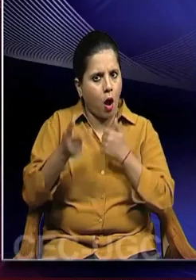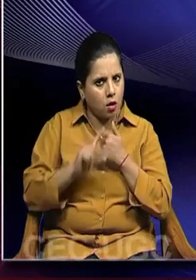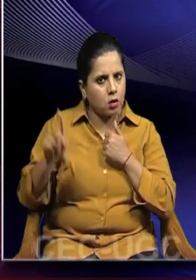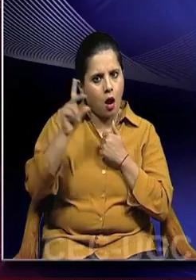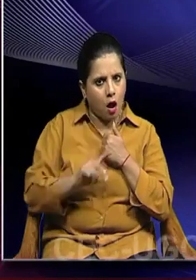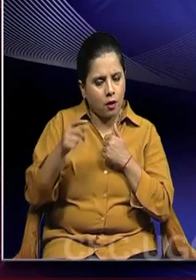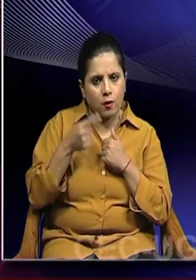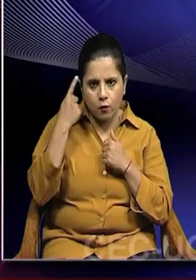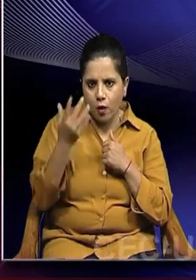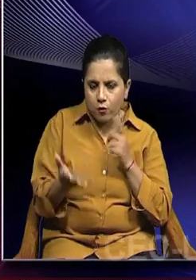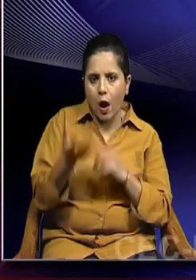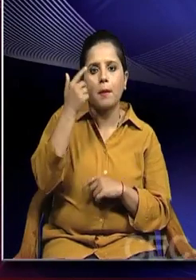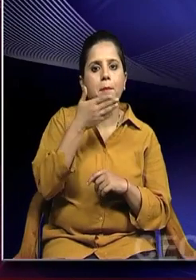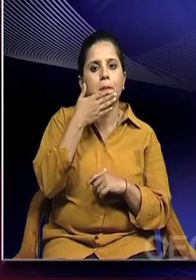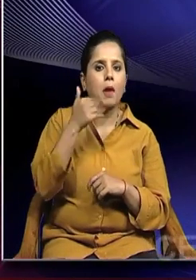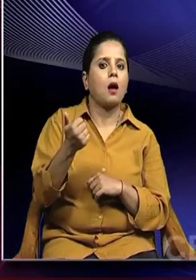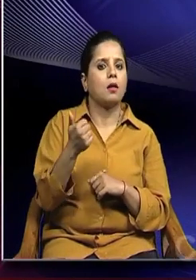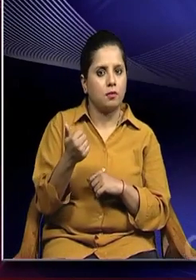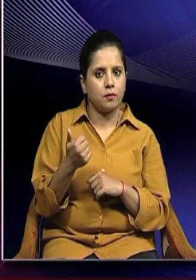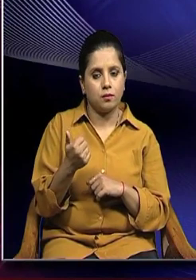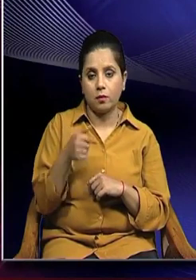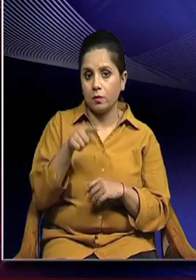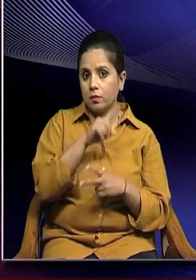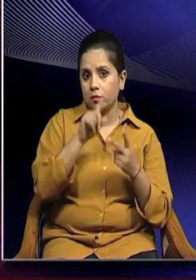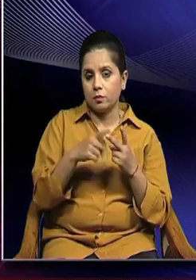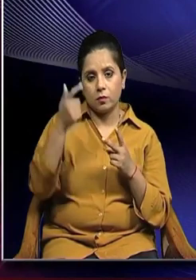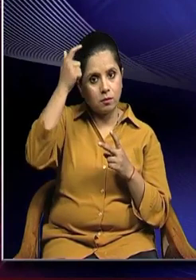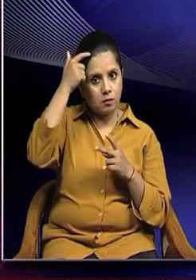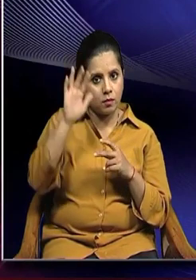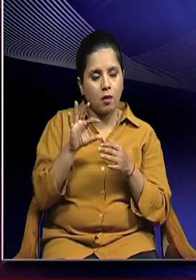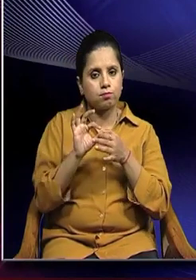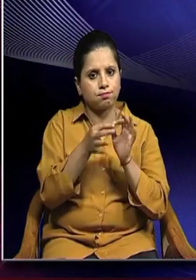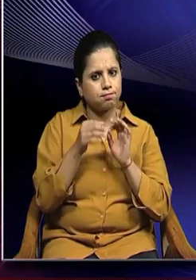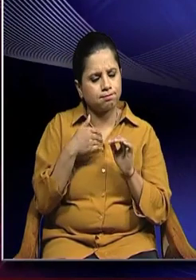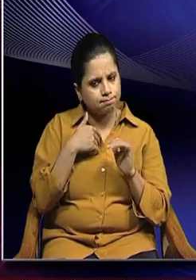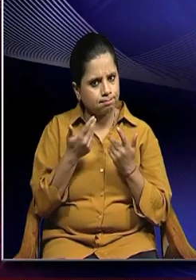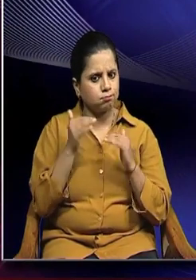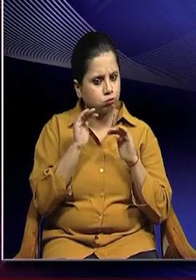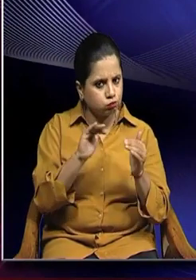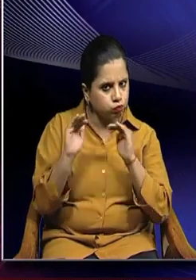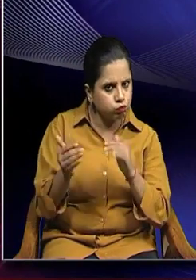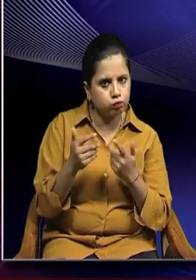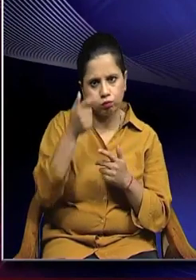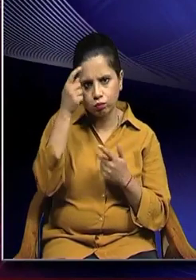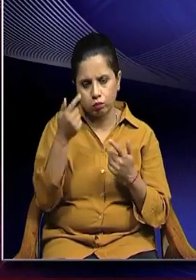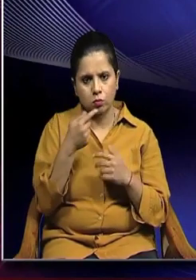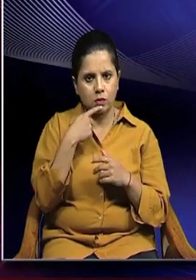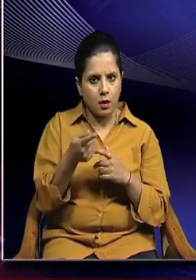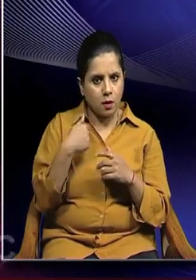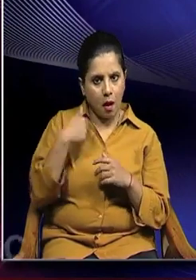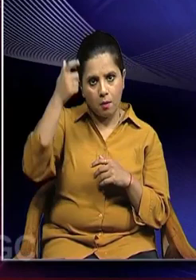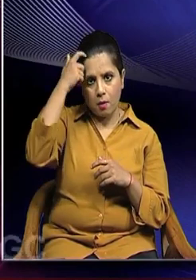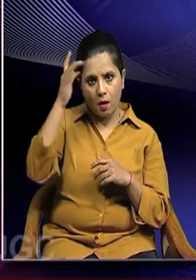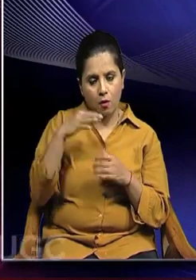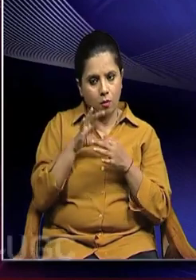to find the best. And then second one is mindset of cooperation, where we feel that my mindset should be